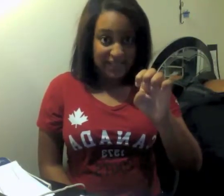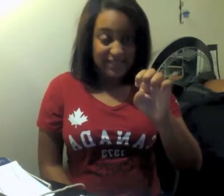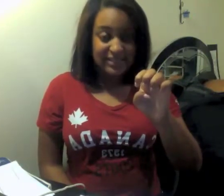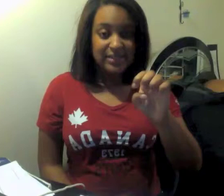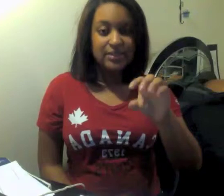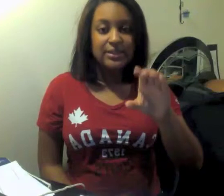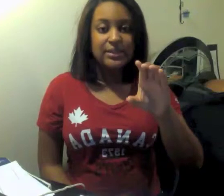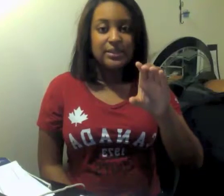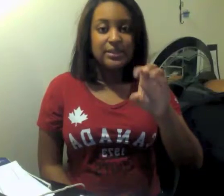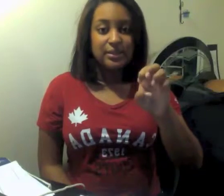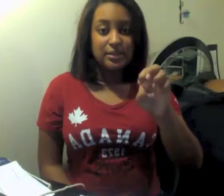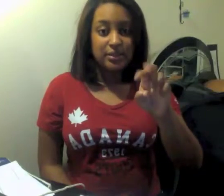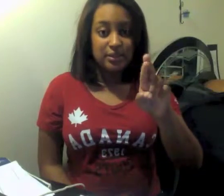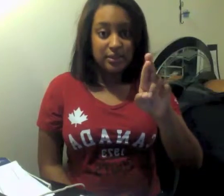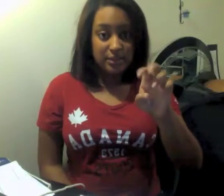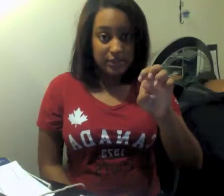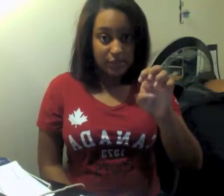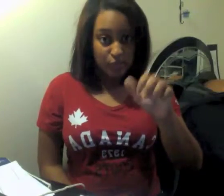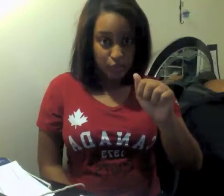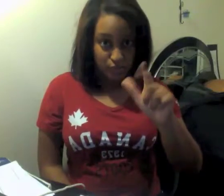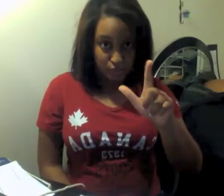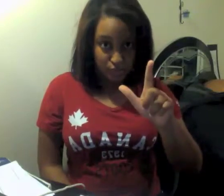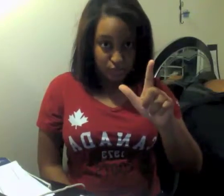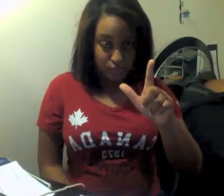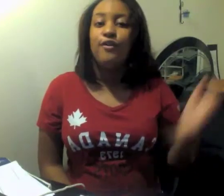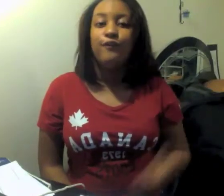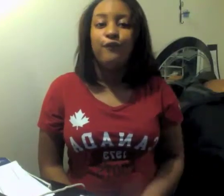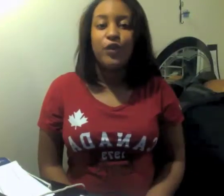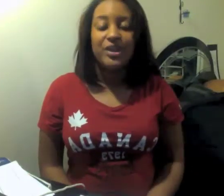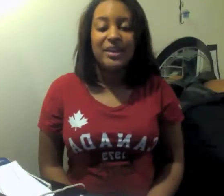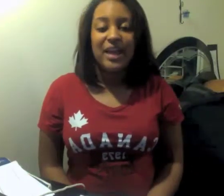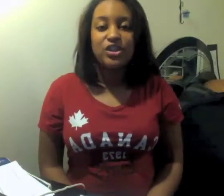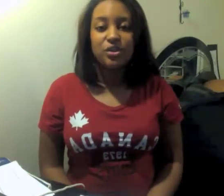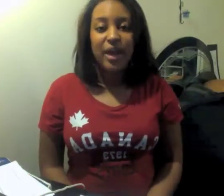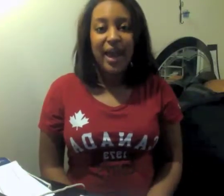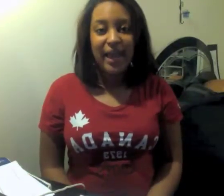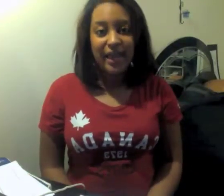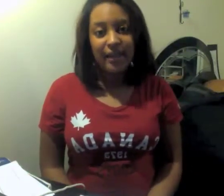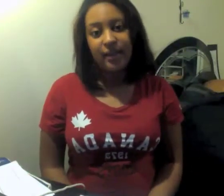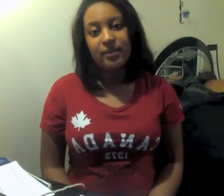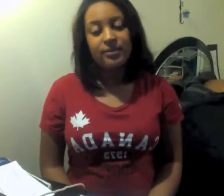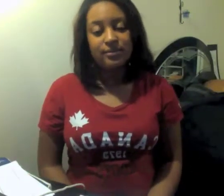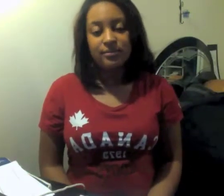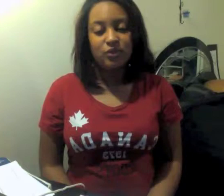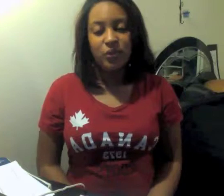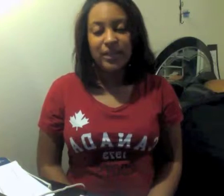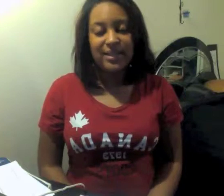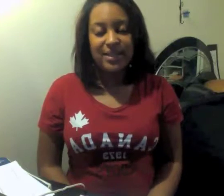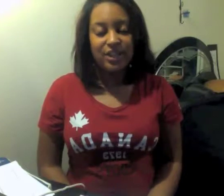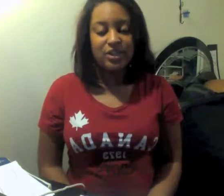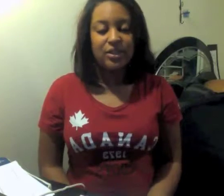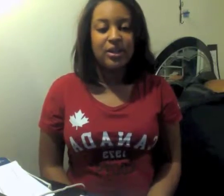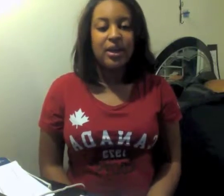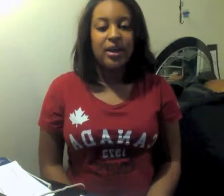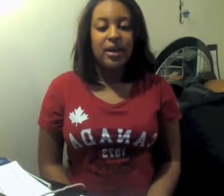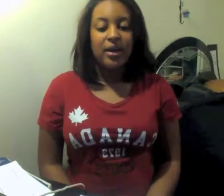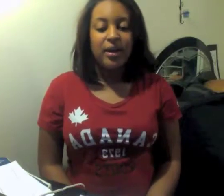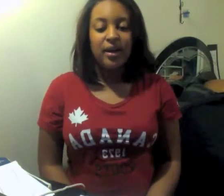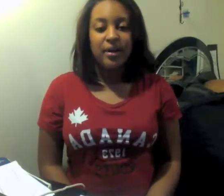for the natural hand relaxation, it